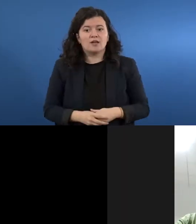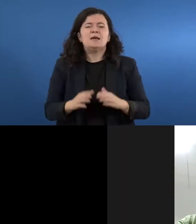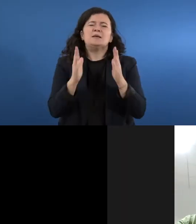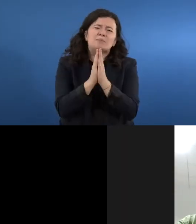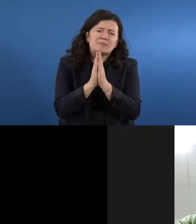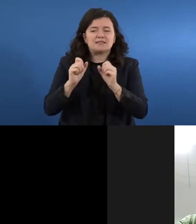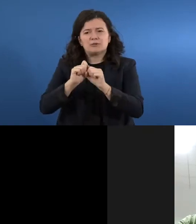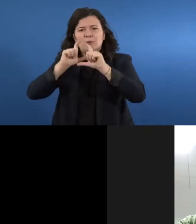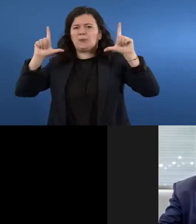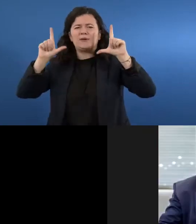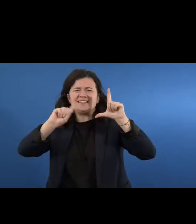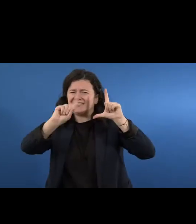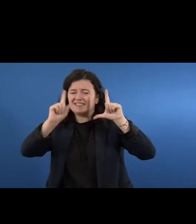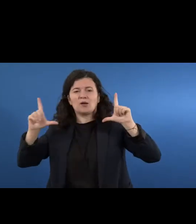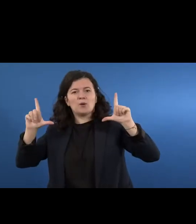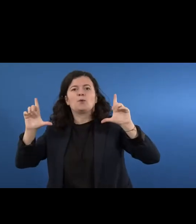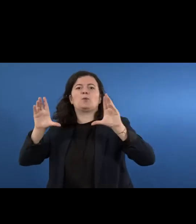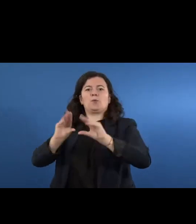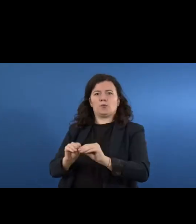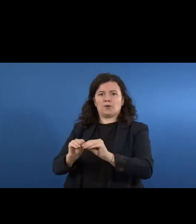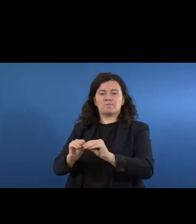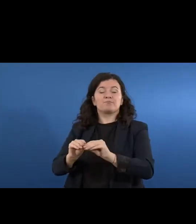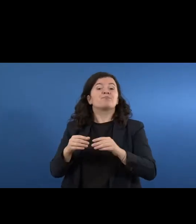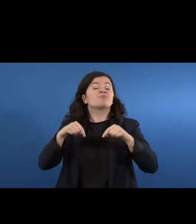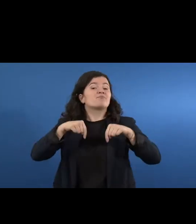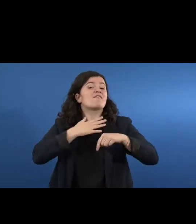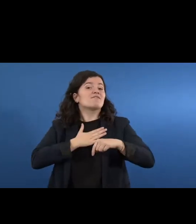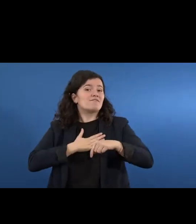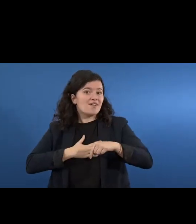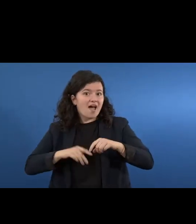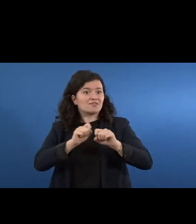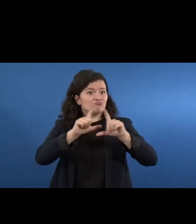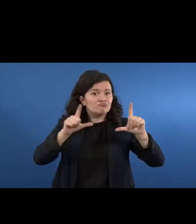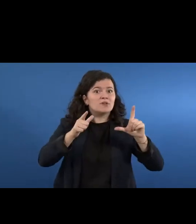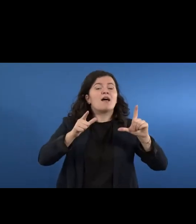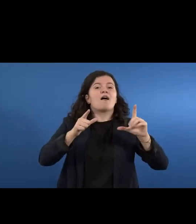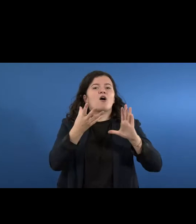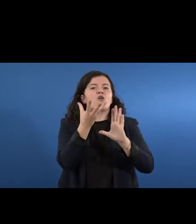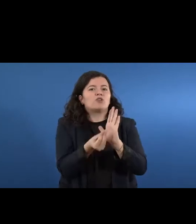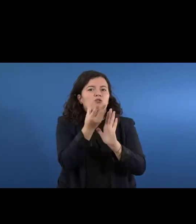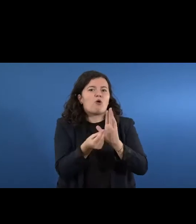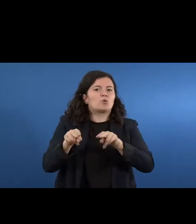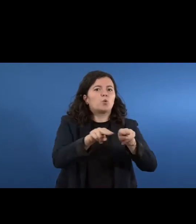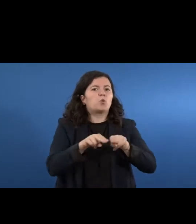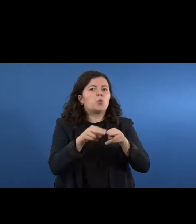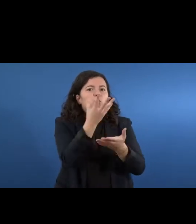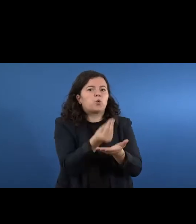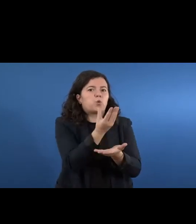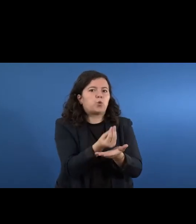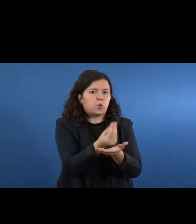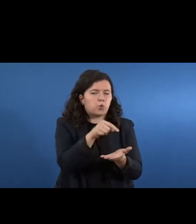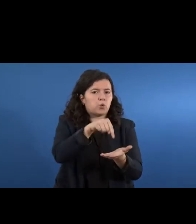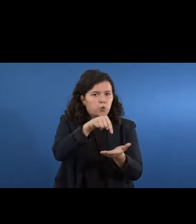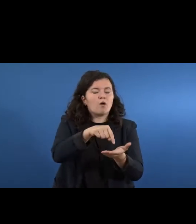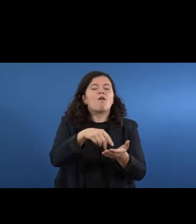camera, because we are recording this and we will make it available to those who can't join. And it is important that the